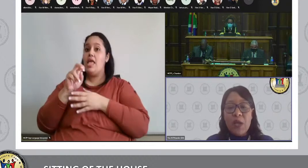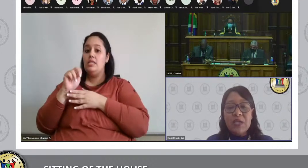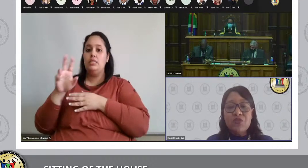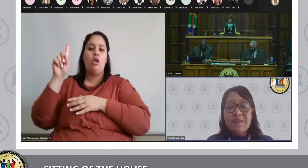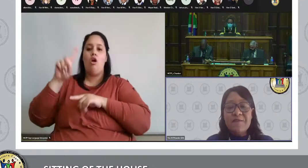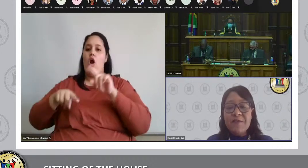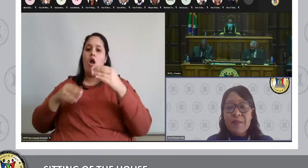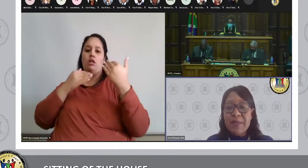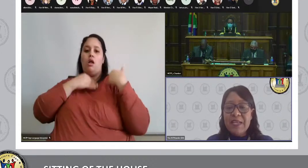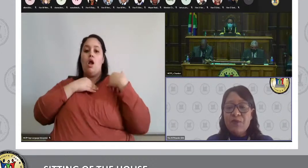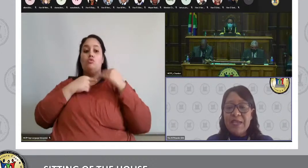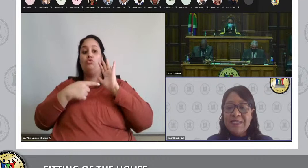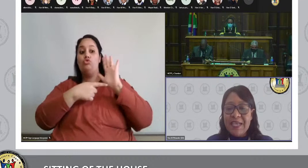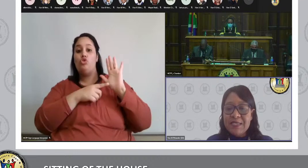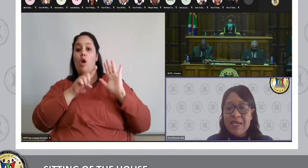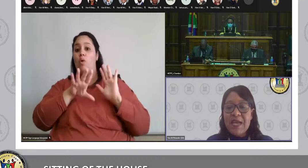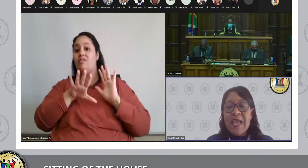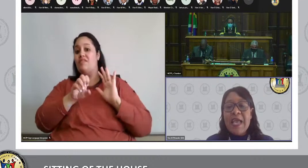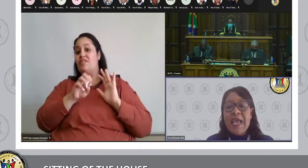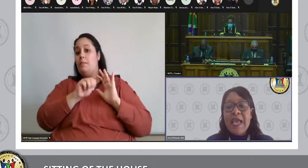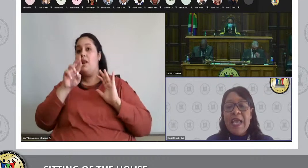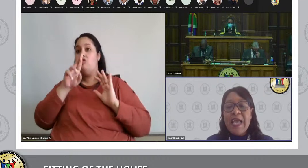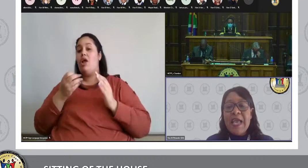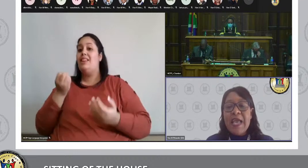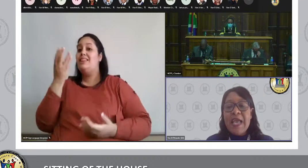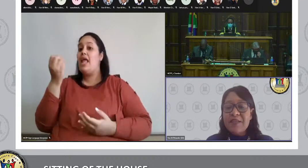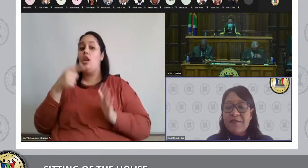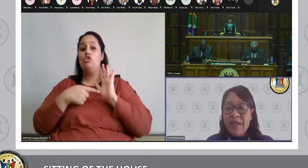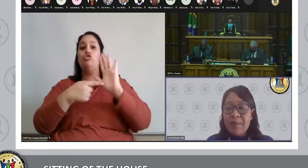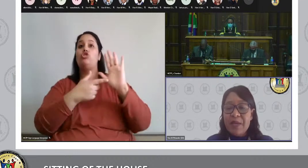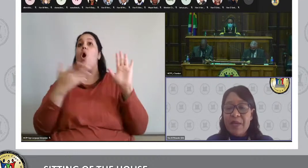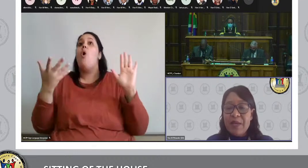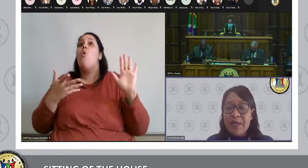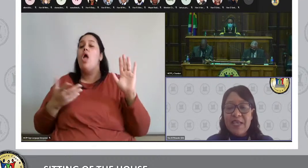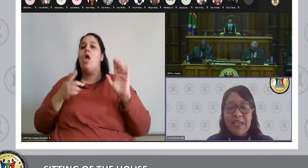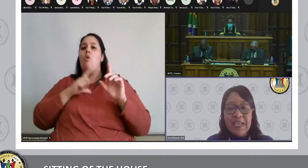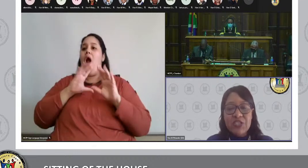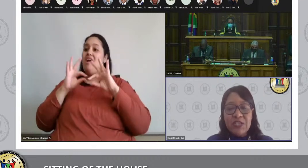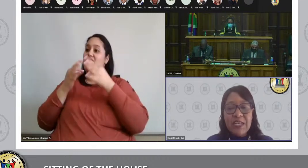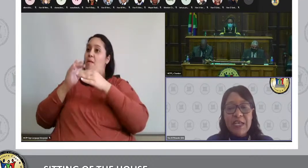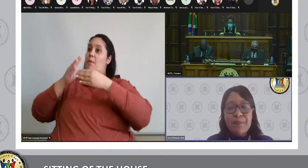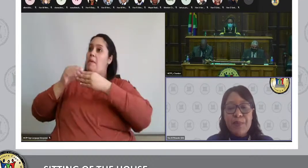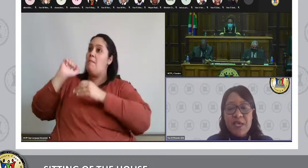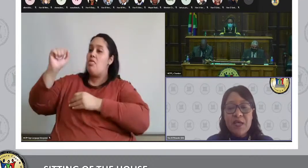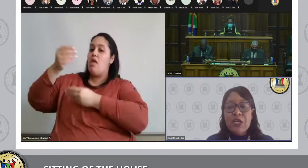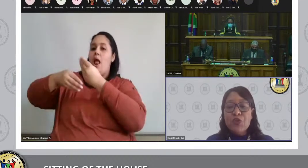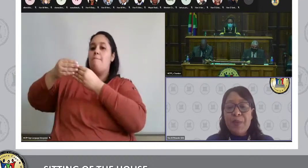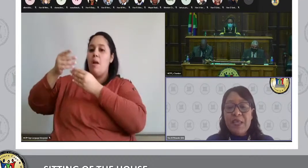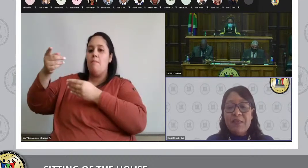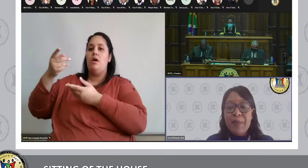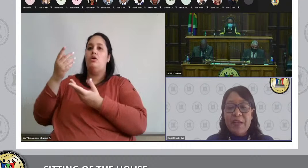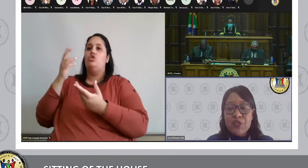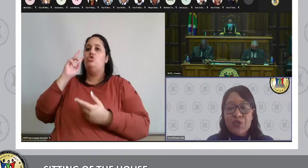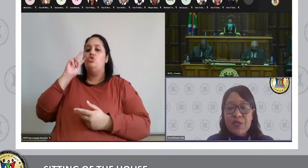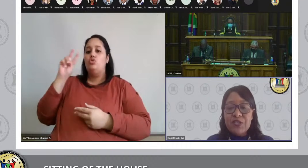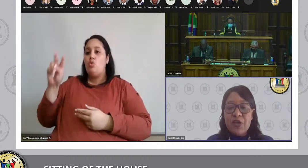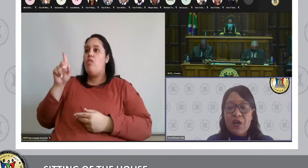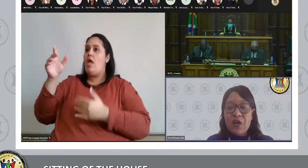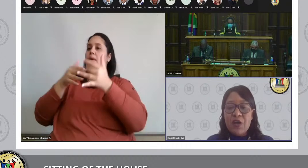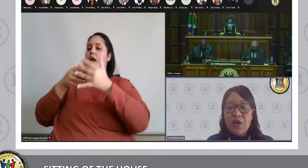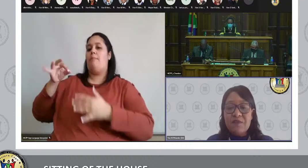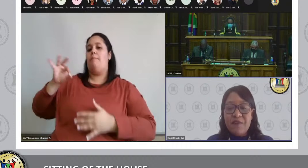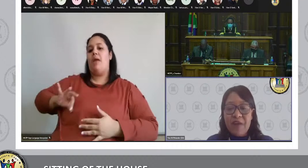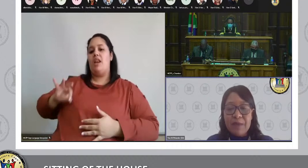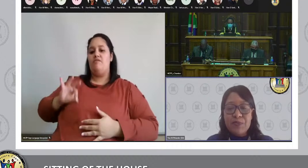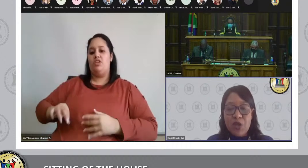for a 150 million rand tender as party cadres and family members allegedly appear to be the beneficiaries